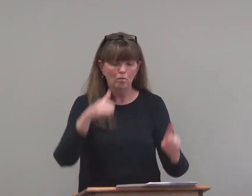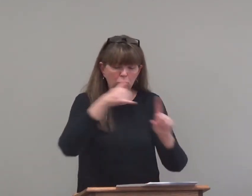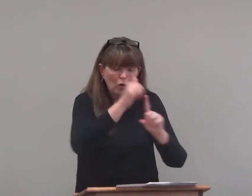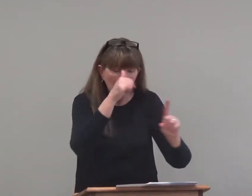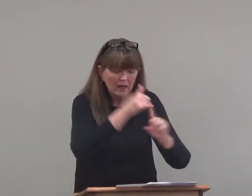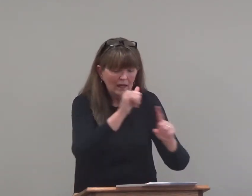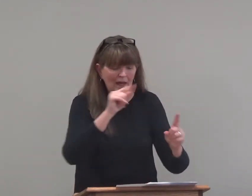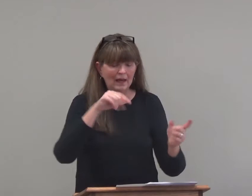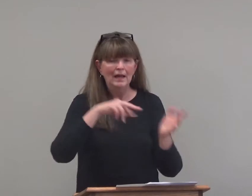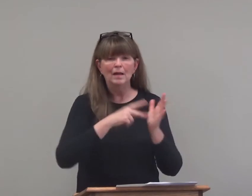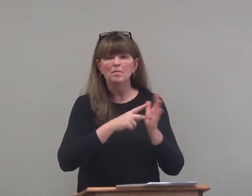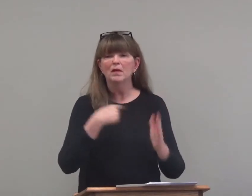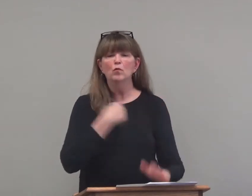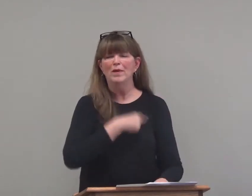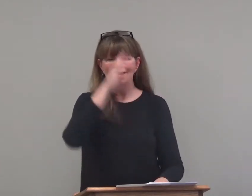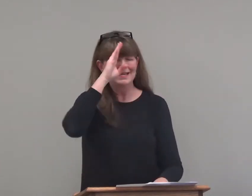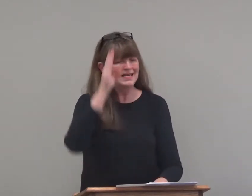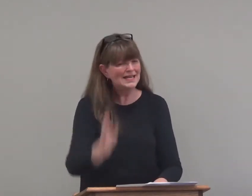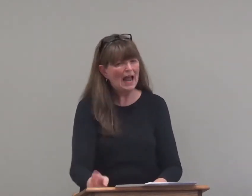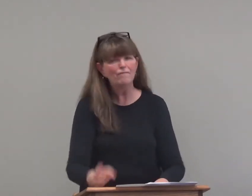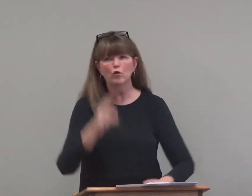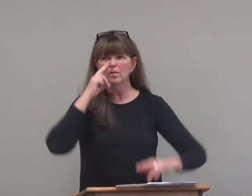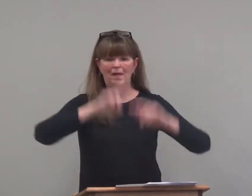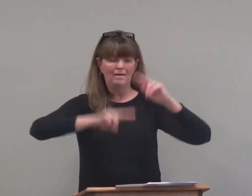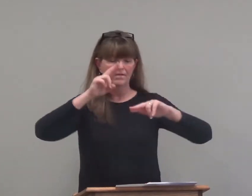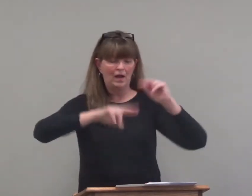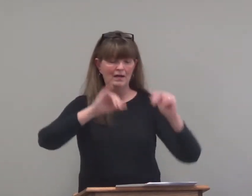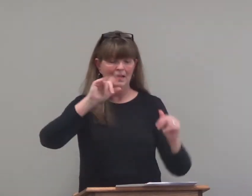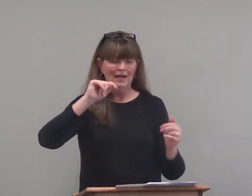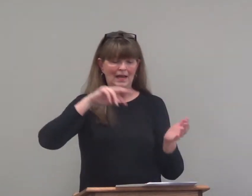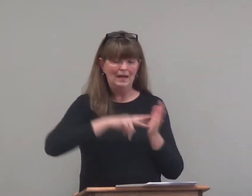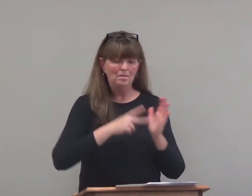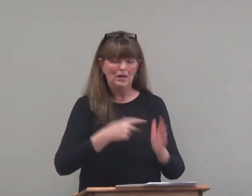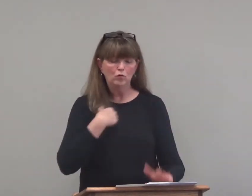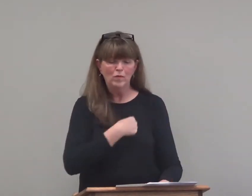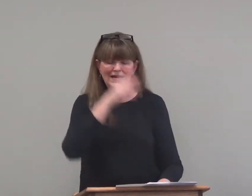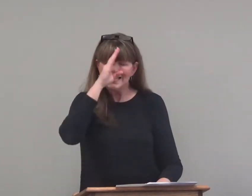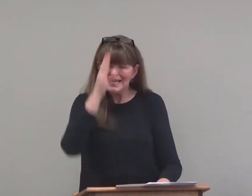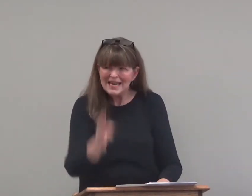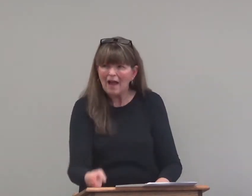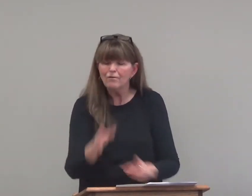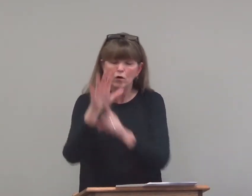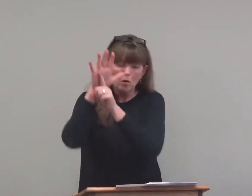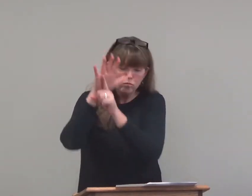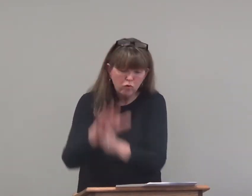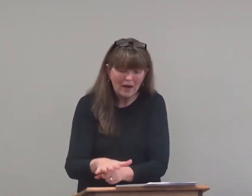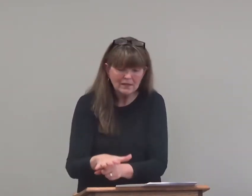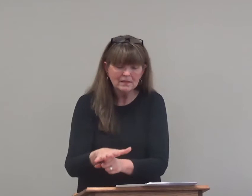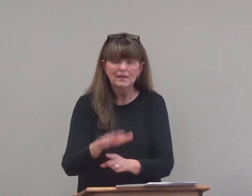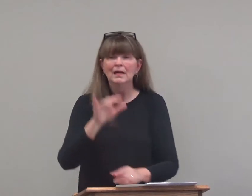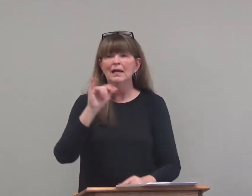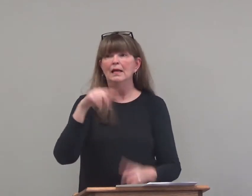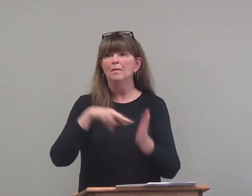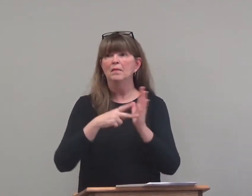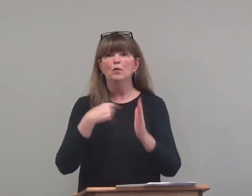But what it means is that we never bully, and we never make fun, and we never